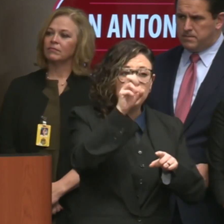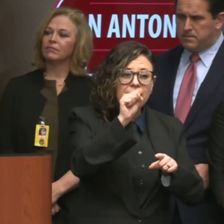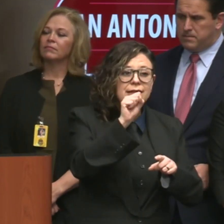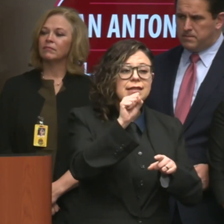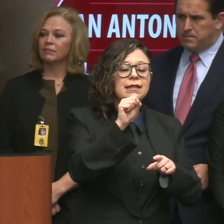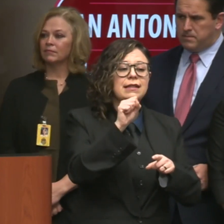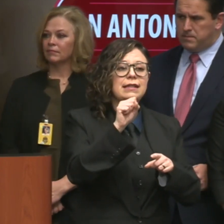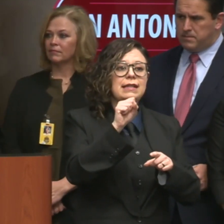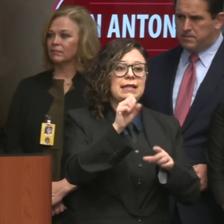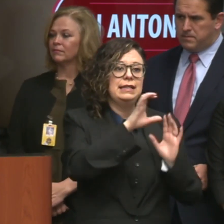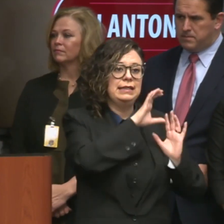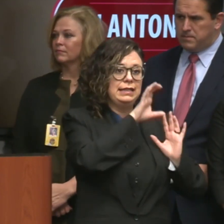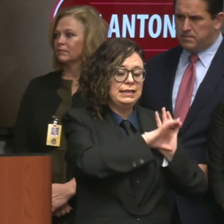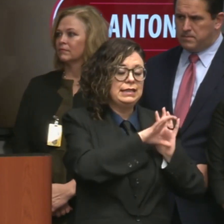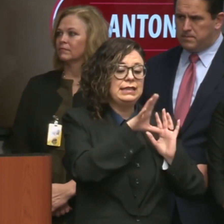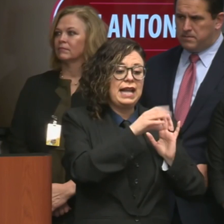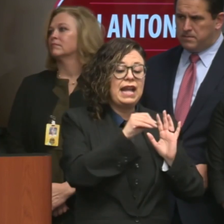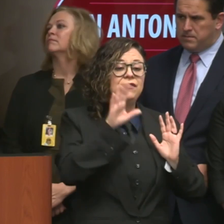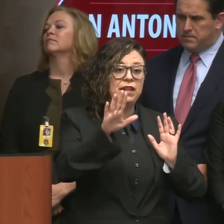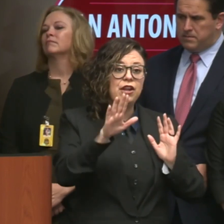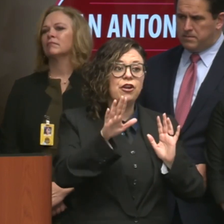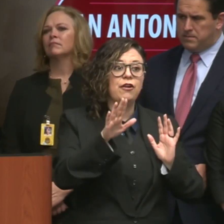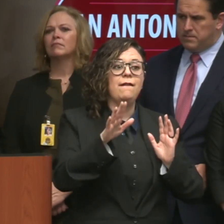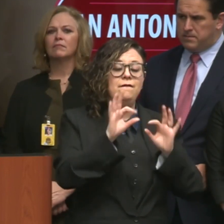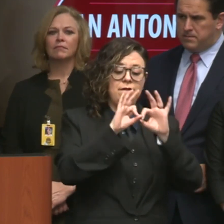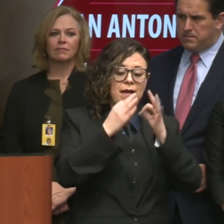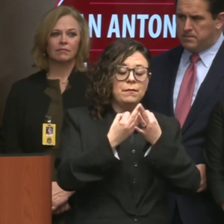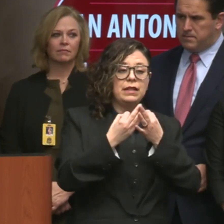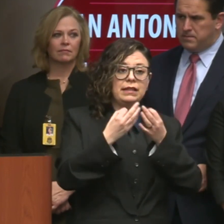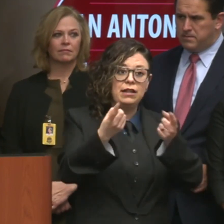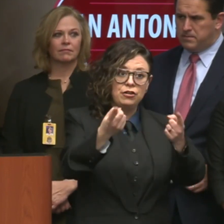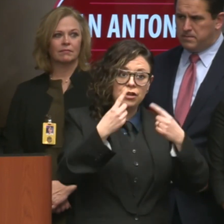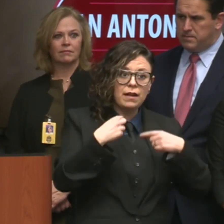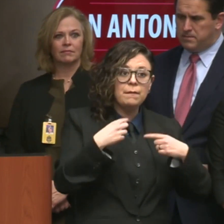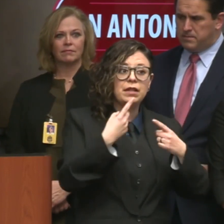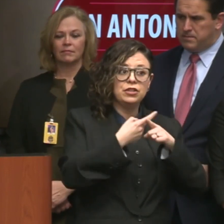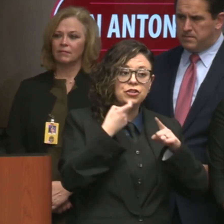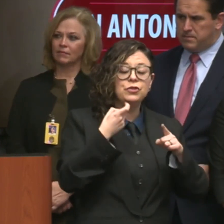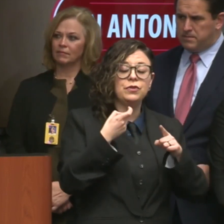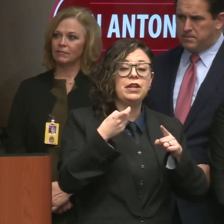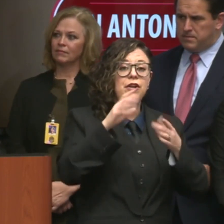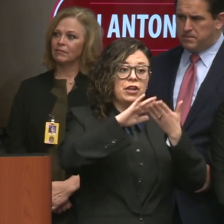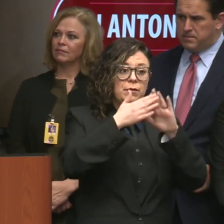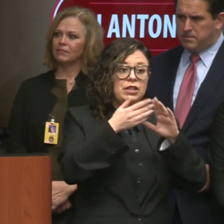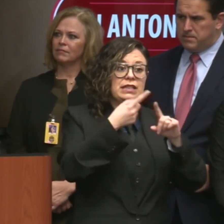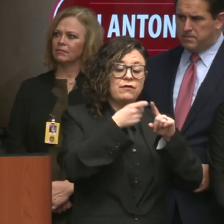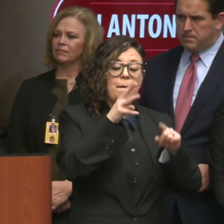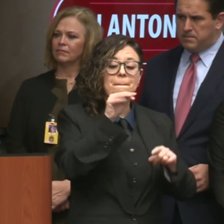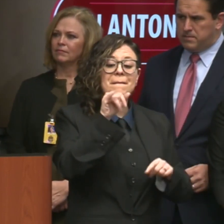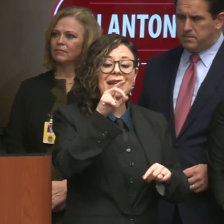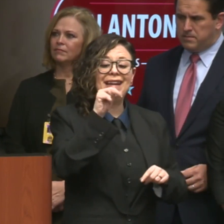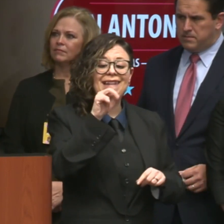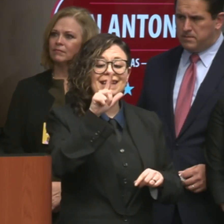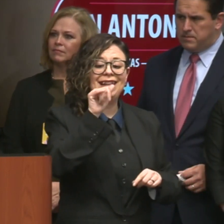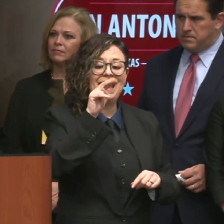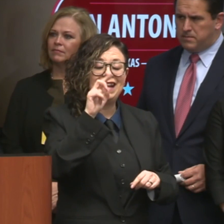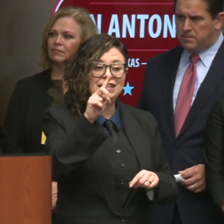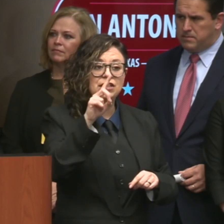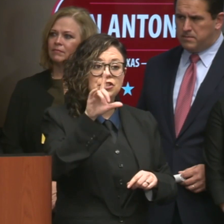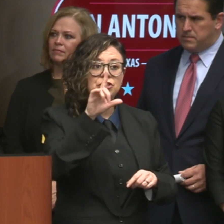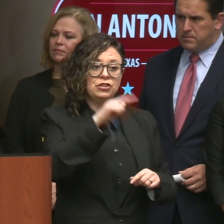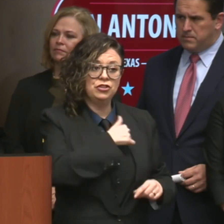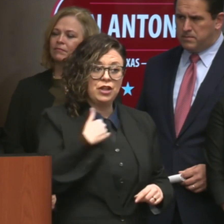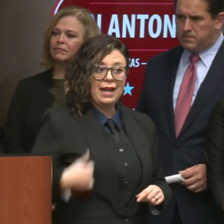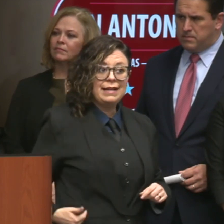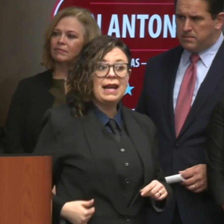residents, and their immediate family who are coming back to their communities from mainland China, and they are screened vigorously before